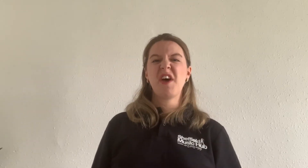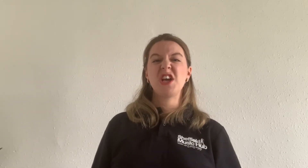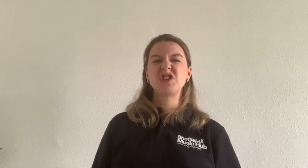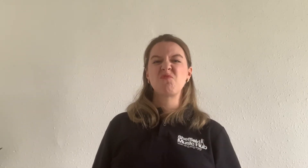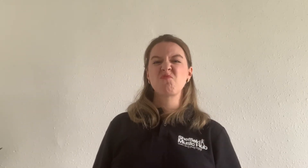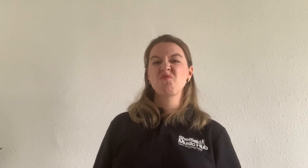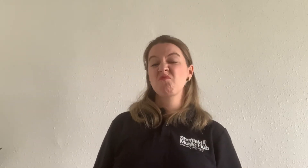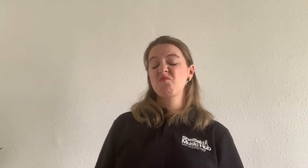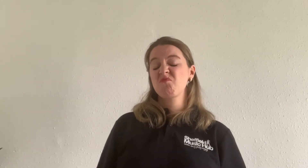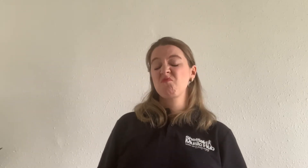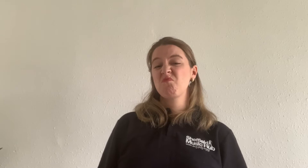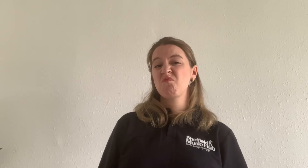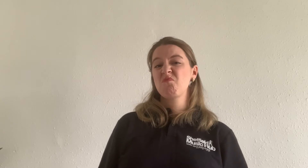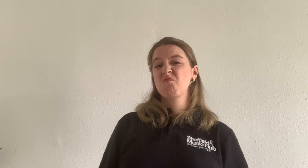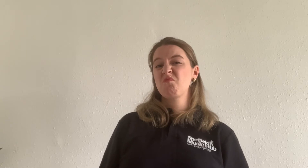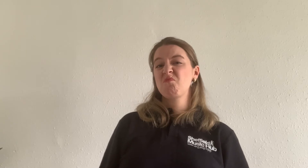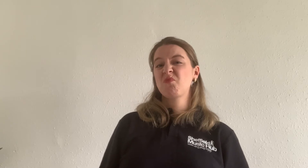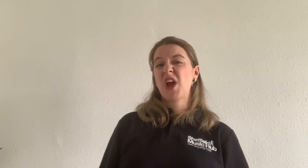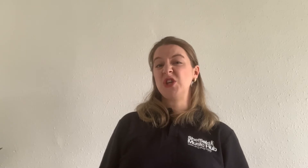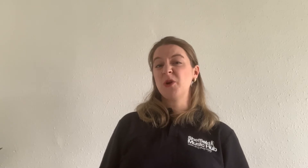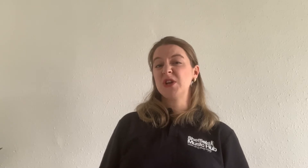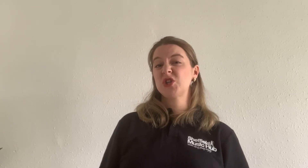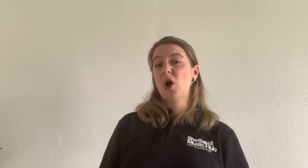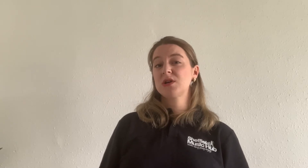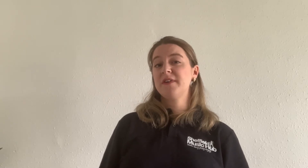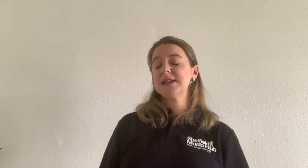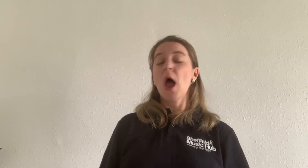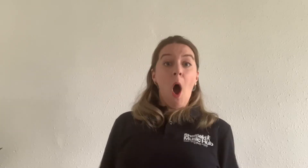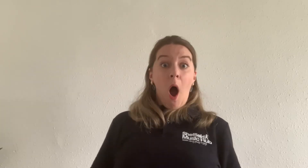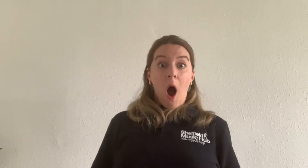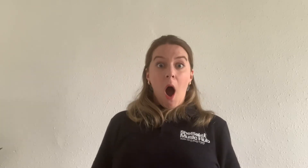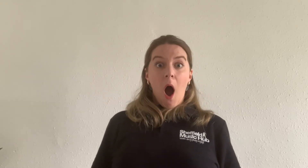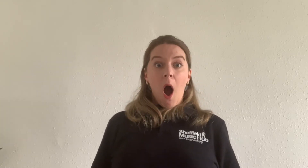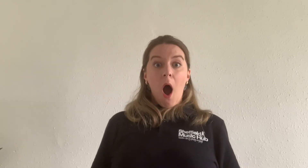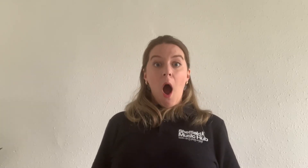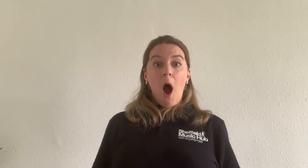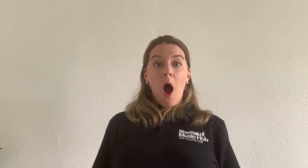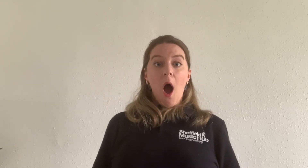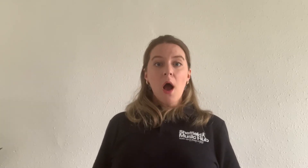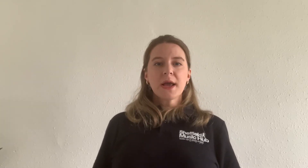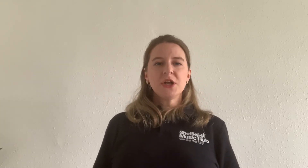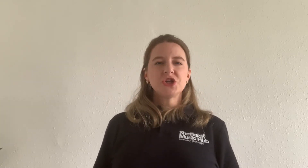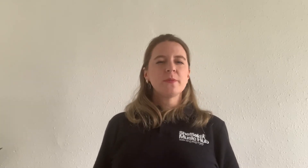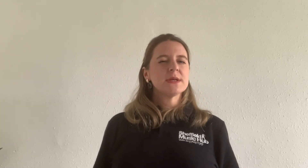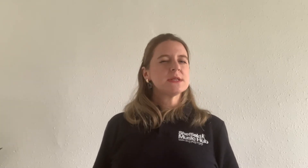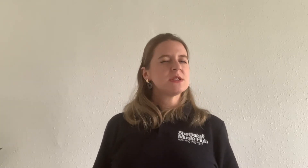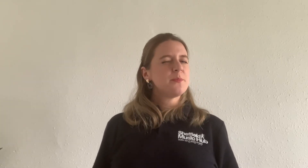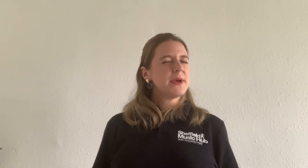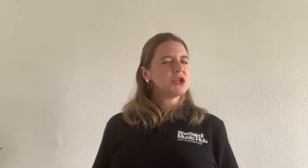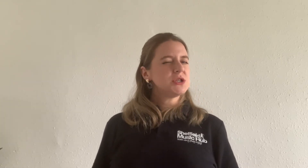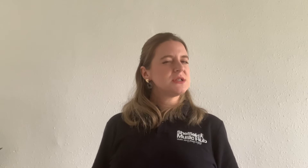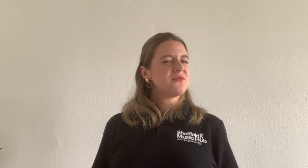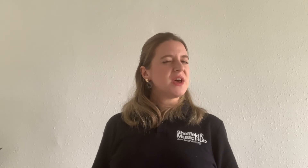face? Can you show me a shocked face? Can you show me a suspicious